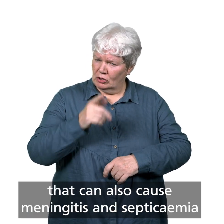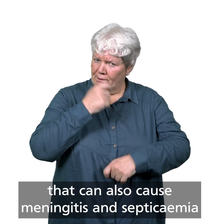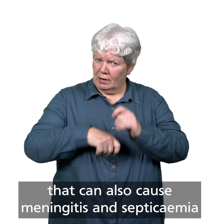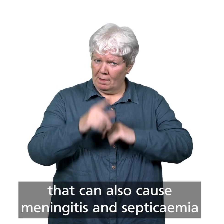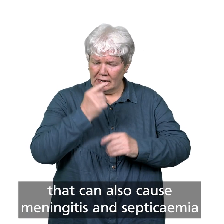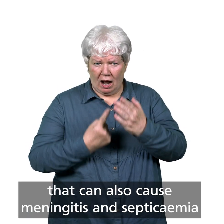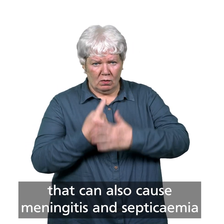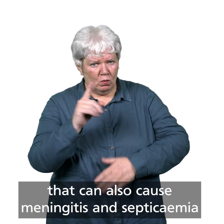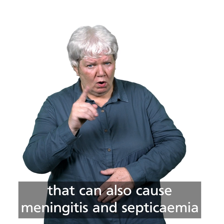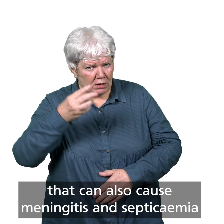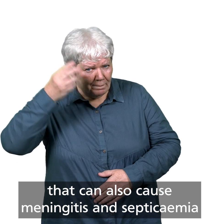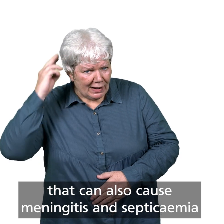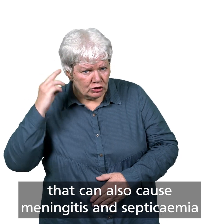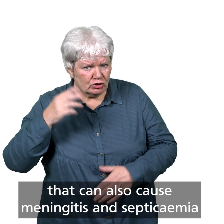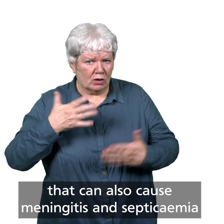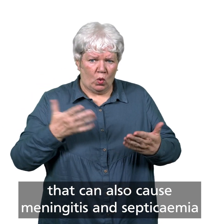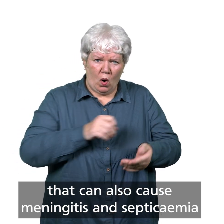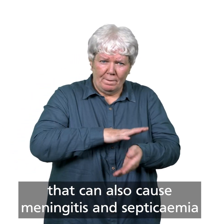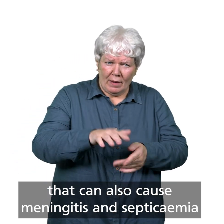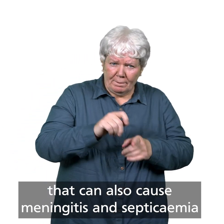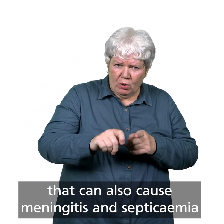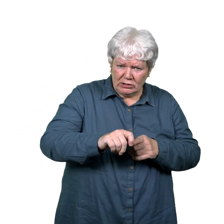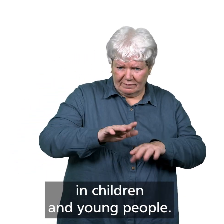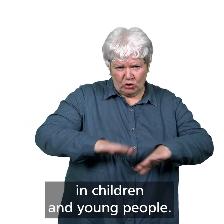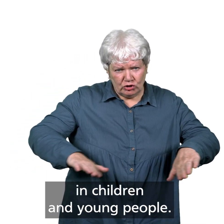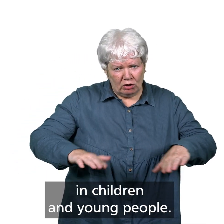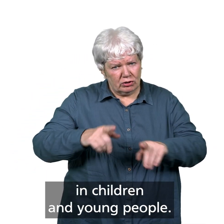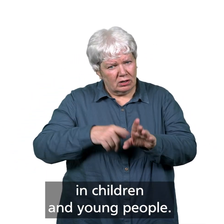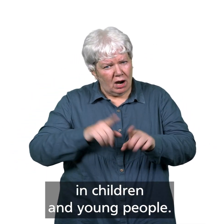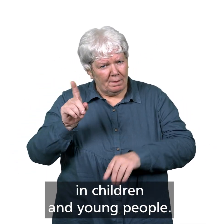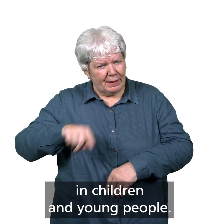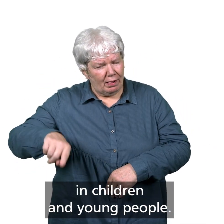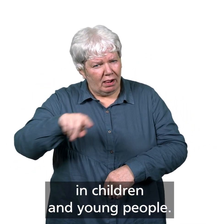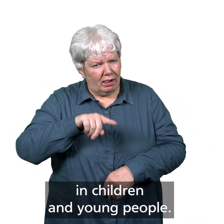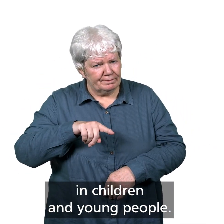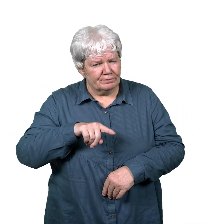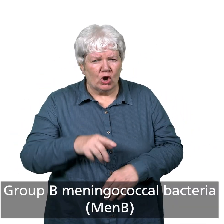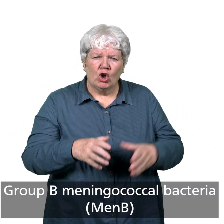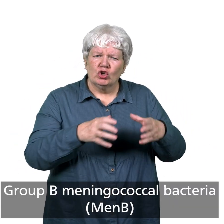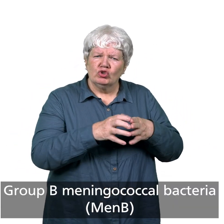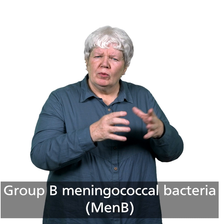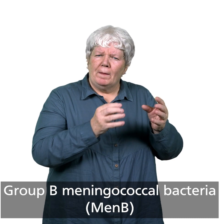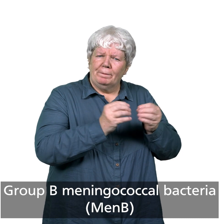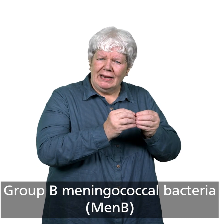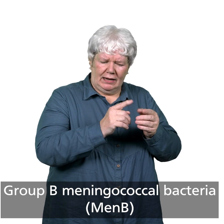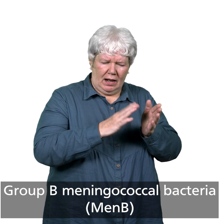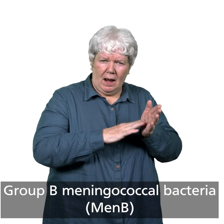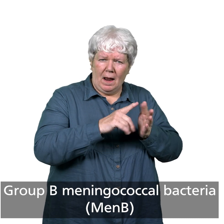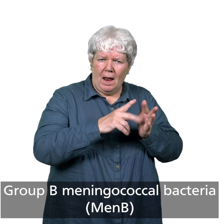that can also cause meningitis and septicemia in children and young people. Group B